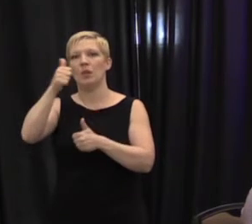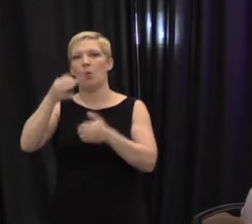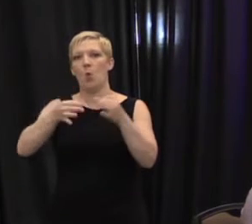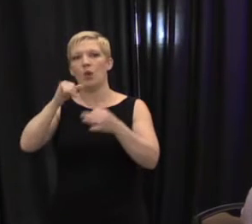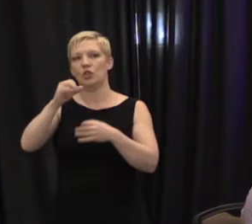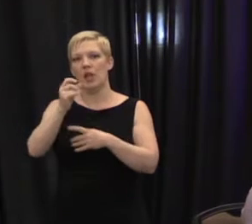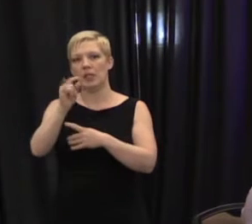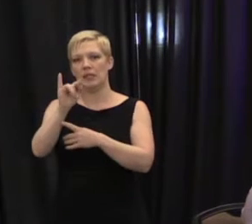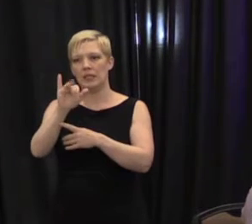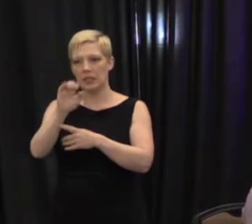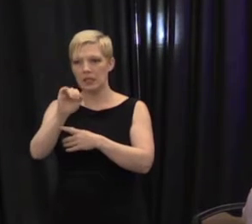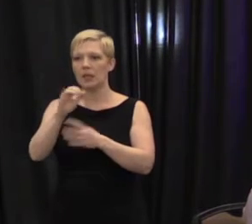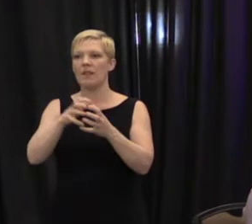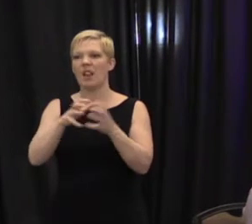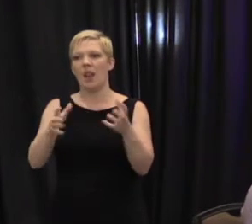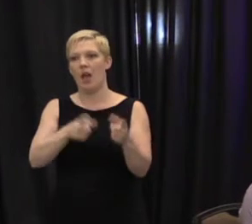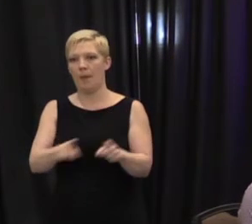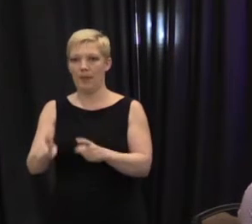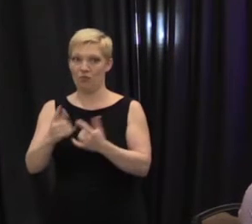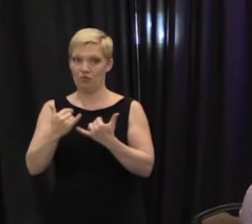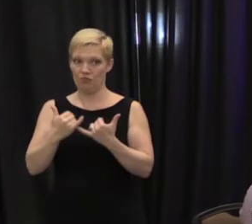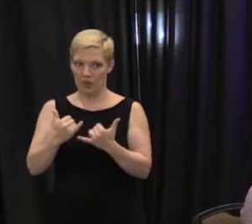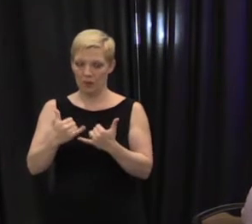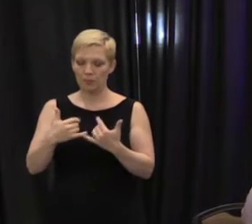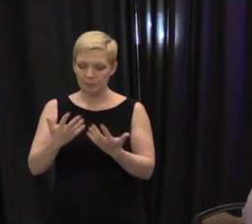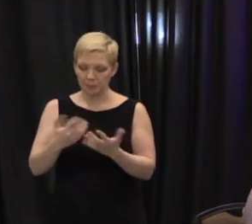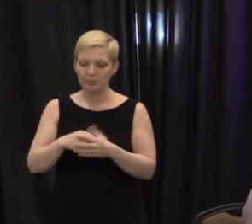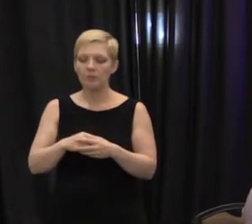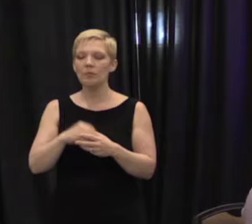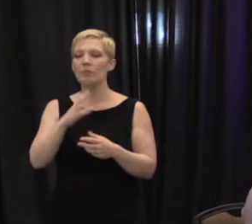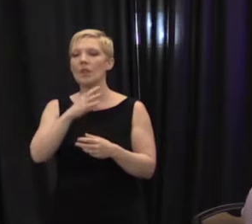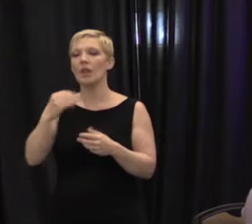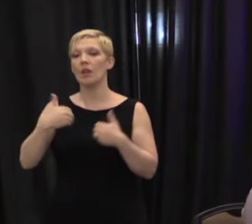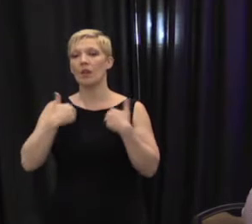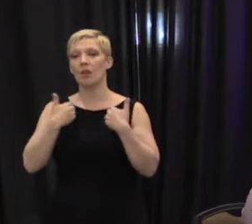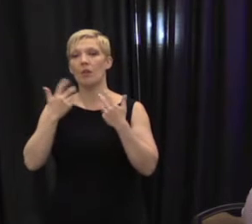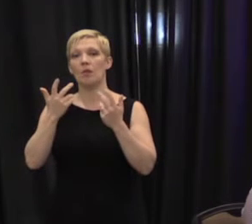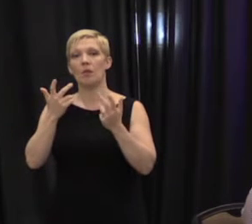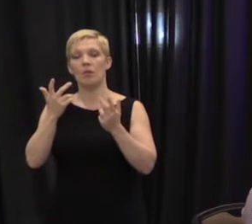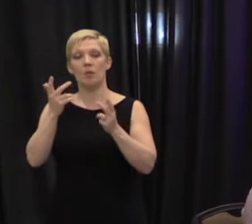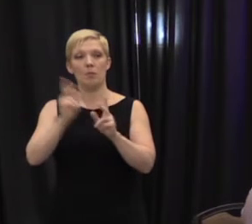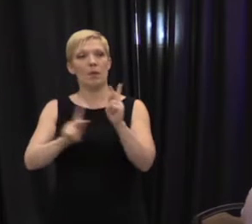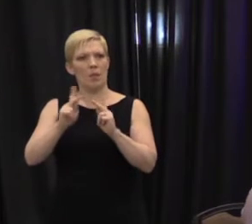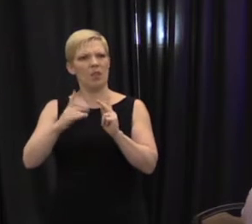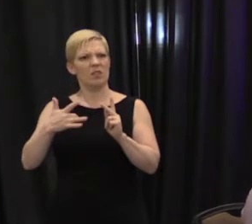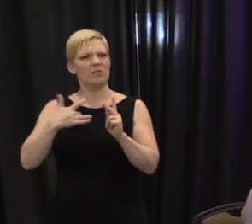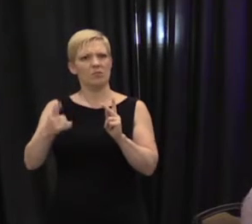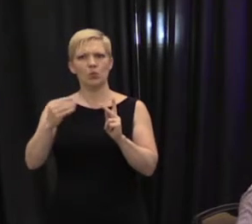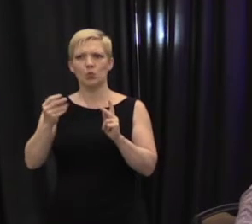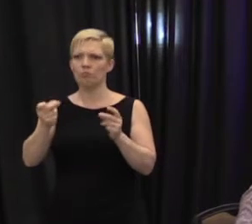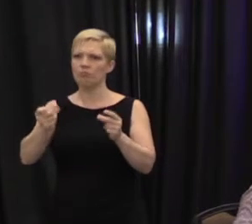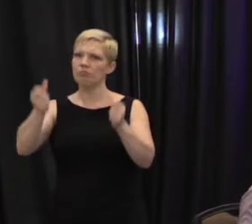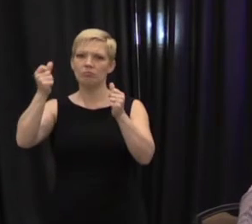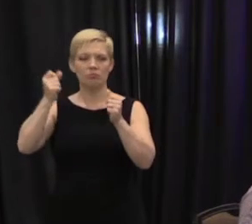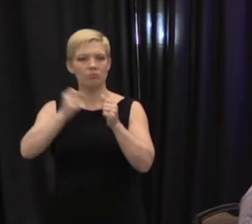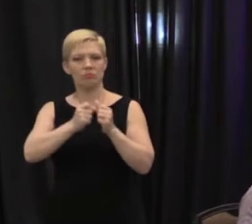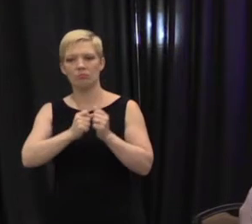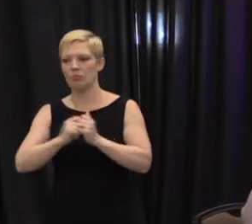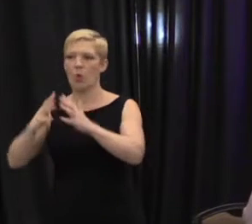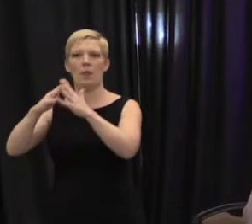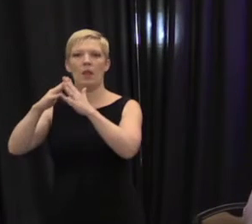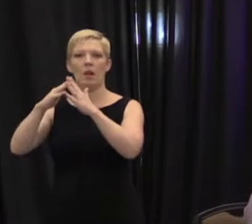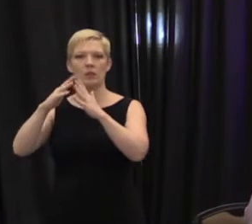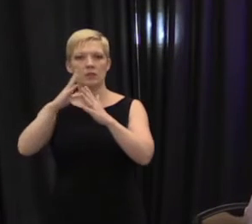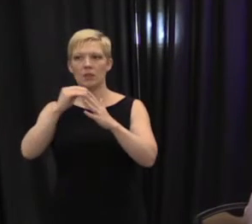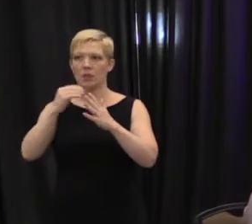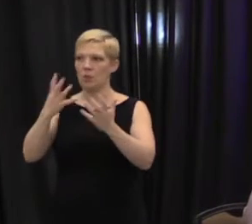and there's a lot happening, obviously, within that right now. But young people immediately mobilize and, are actually actively working to